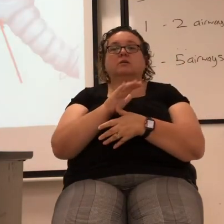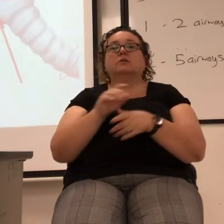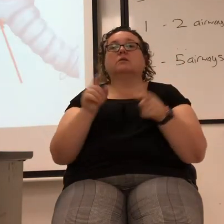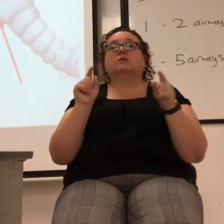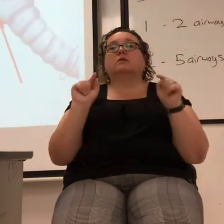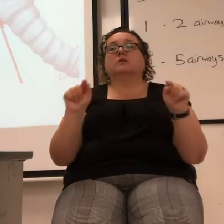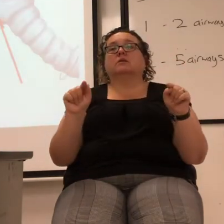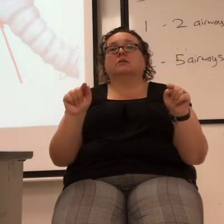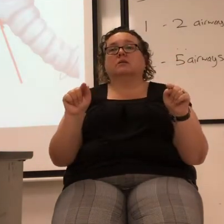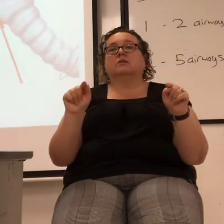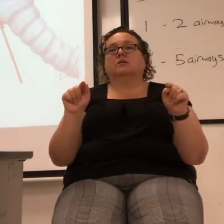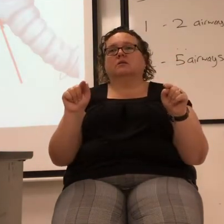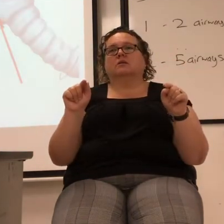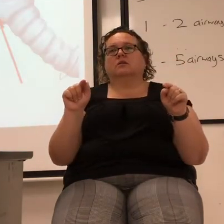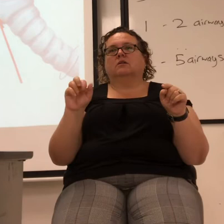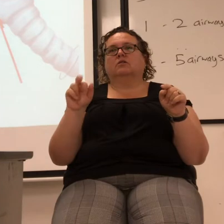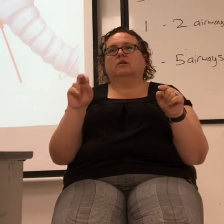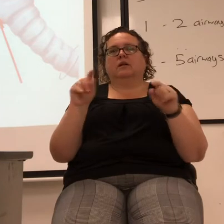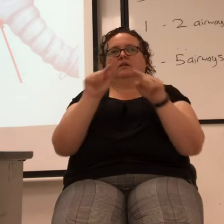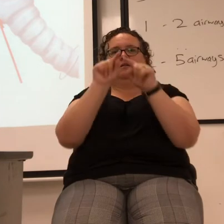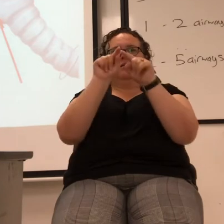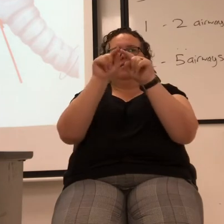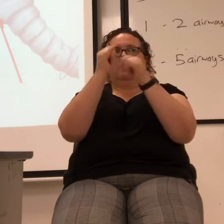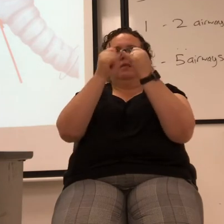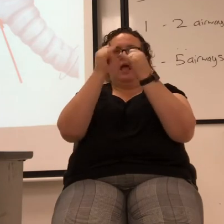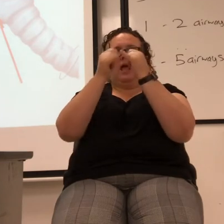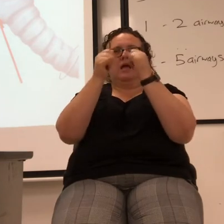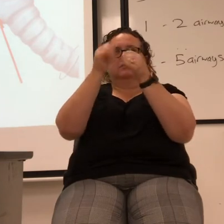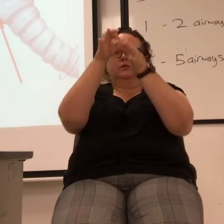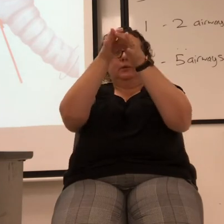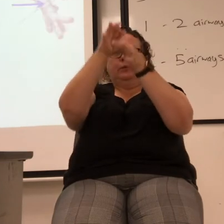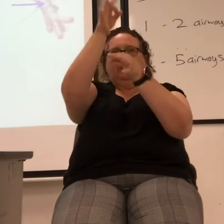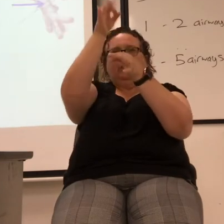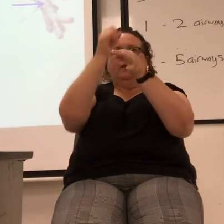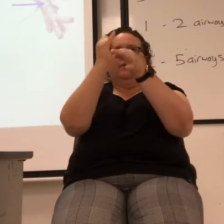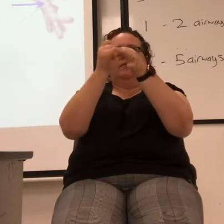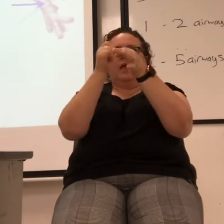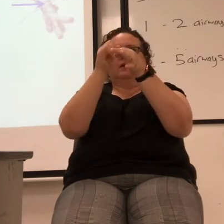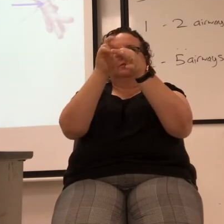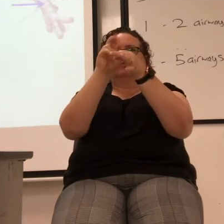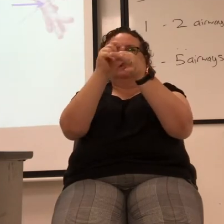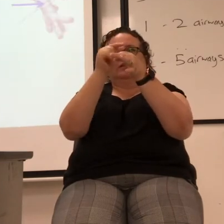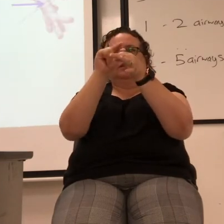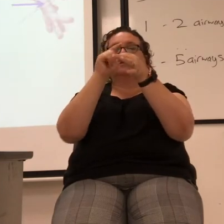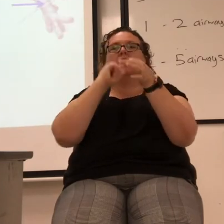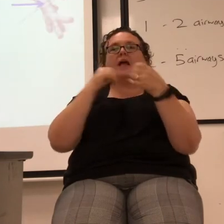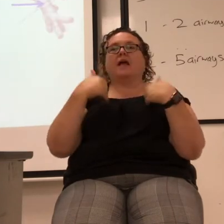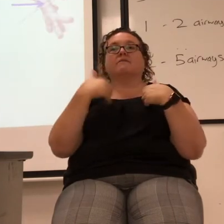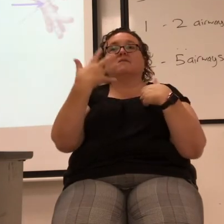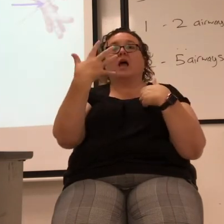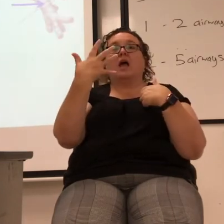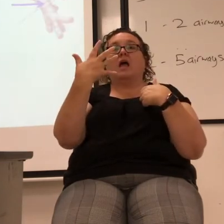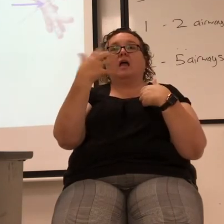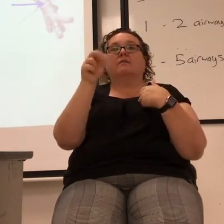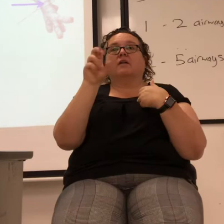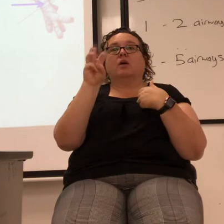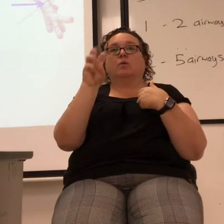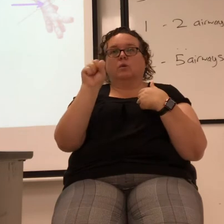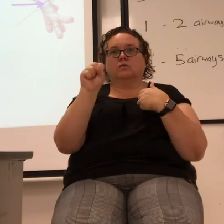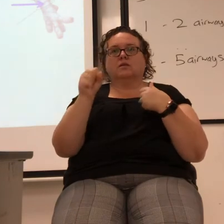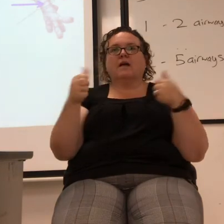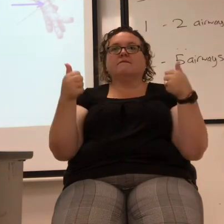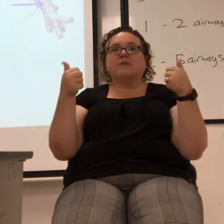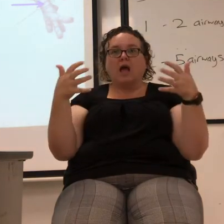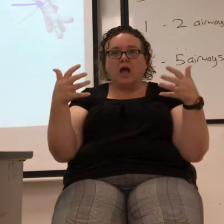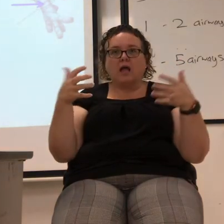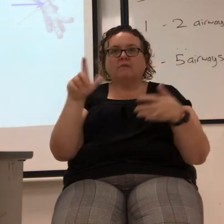underwear, right? Korea, the last ring. Anyways, I got five arrows. Five lobar